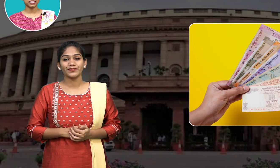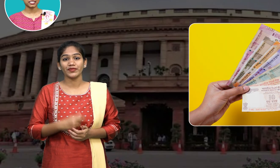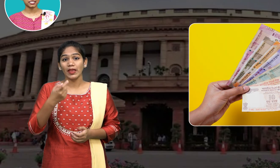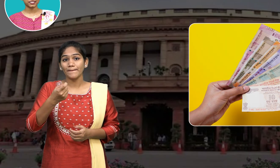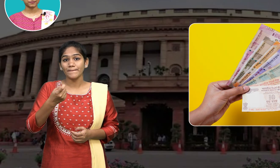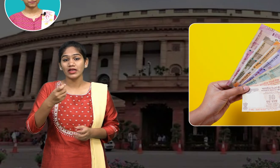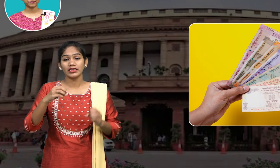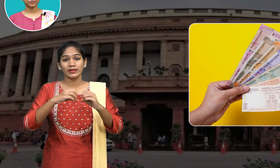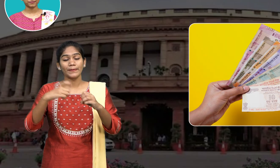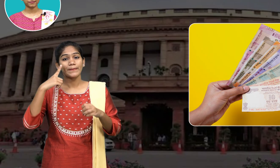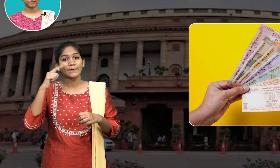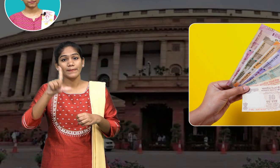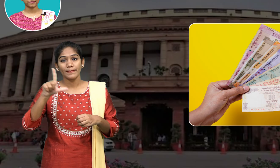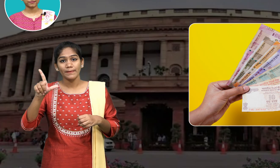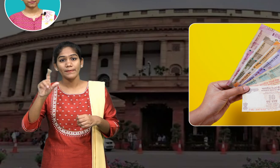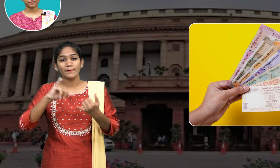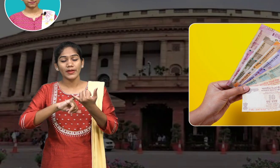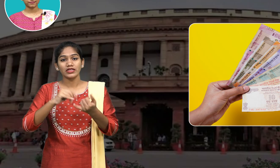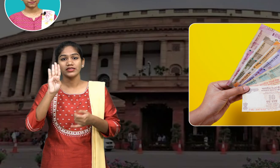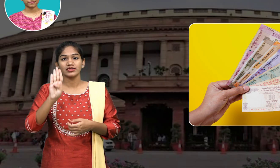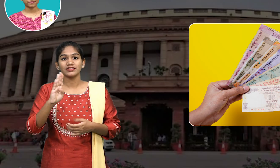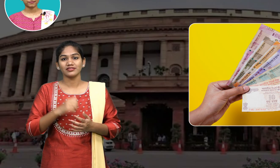Money bills.